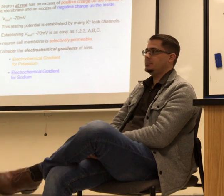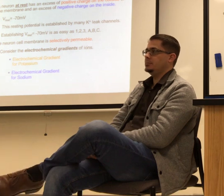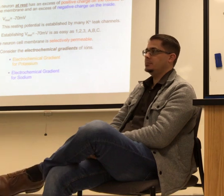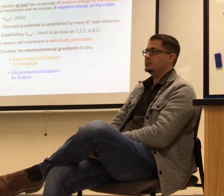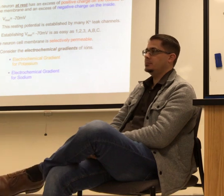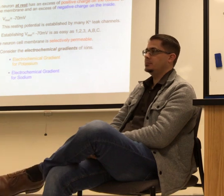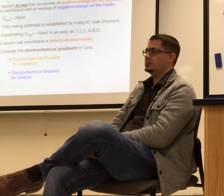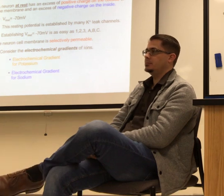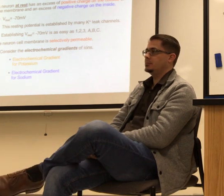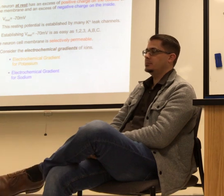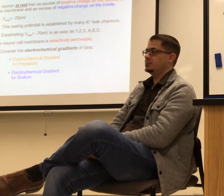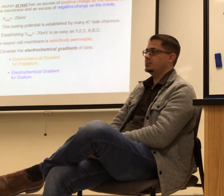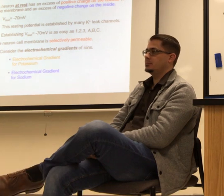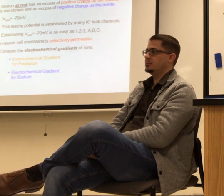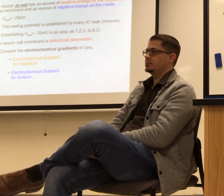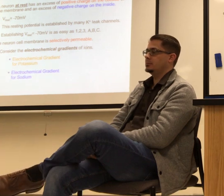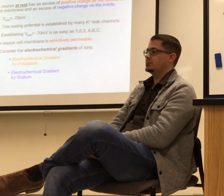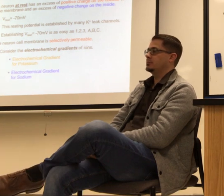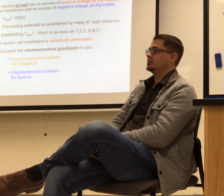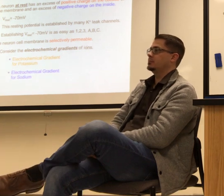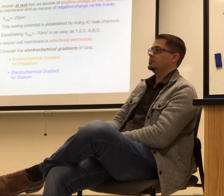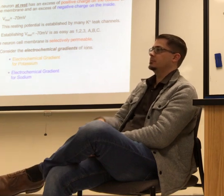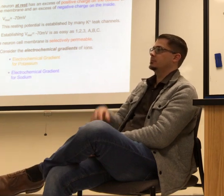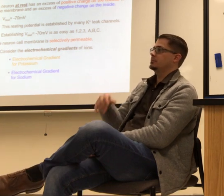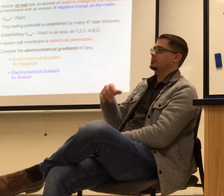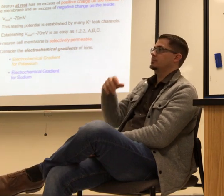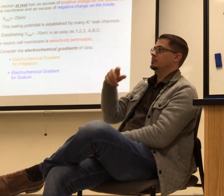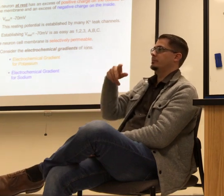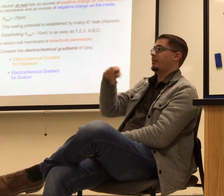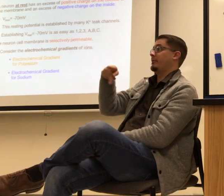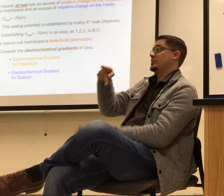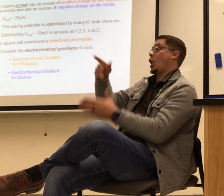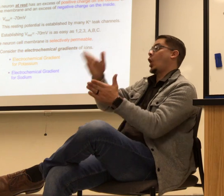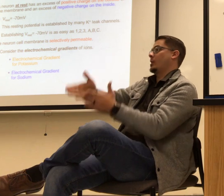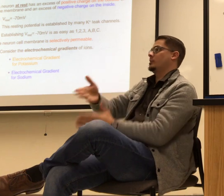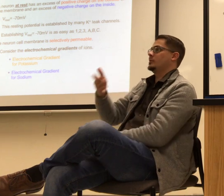What physiologists love to say is that